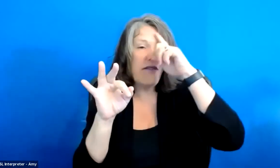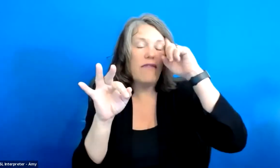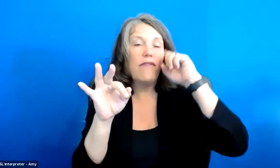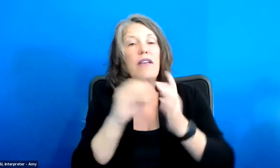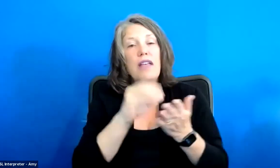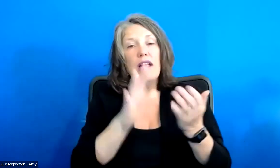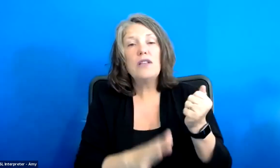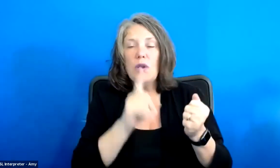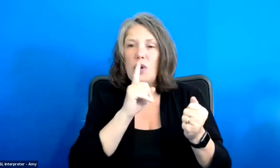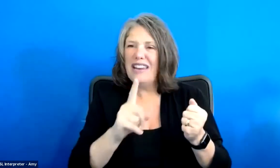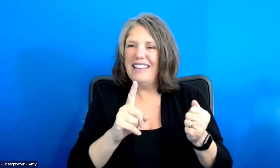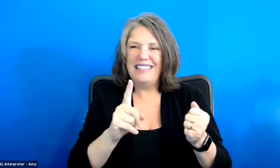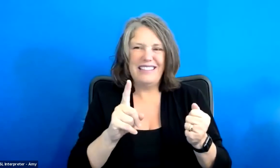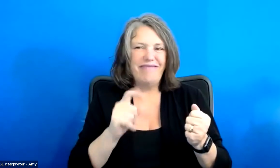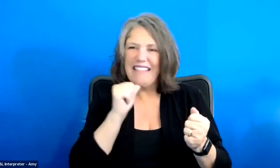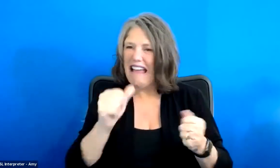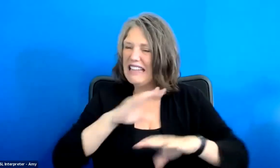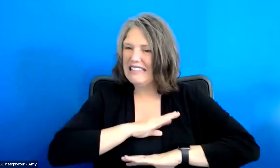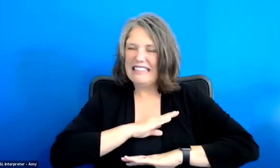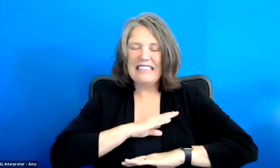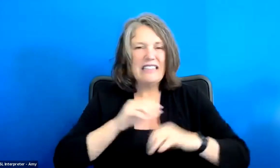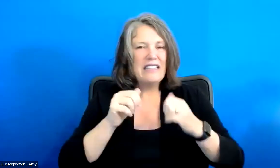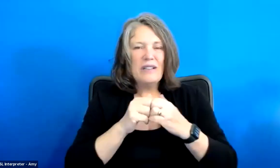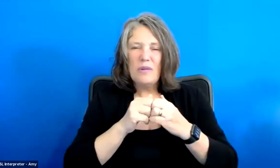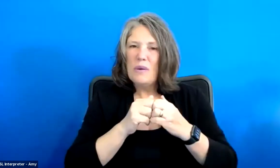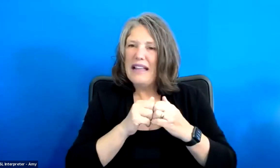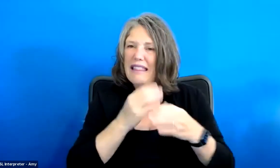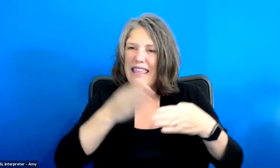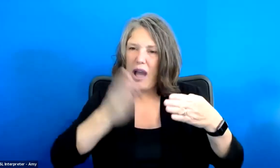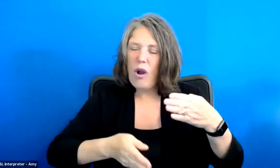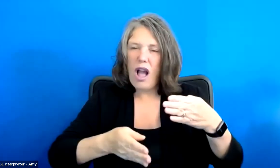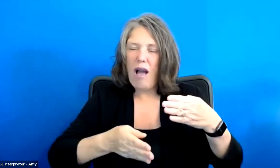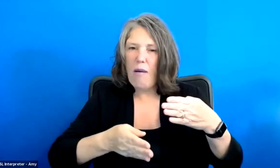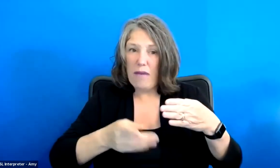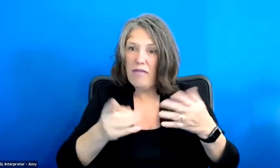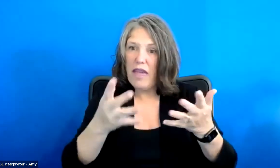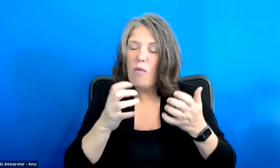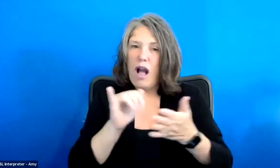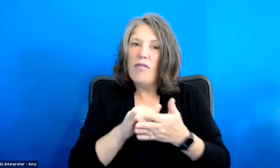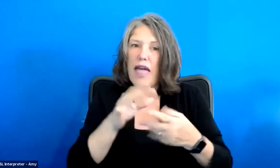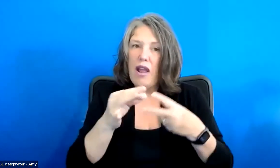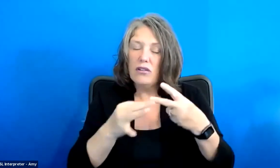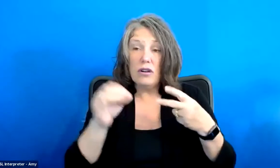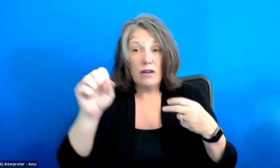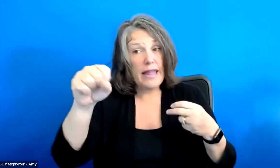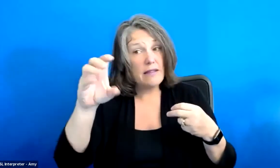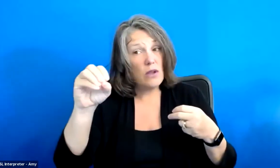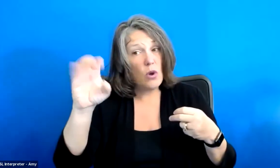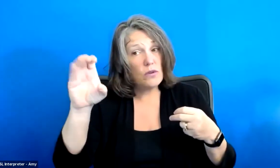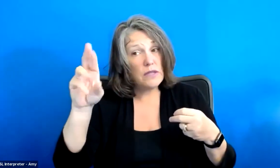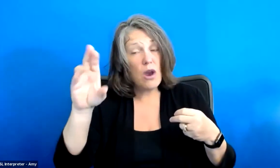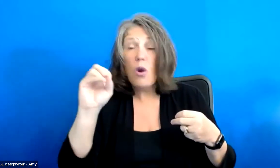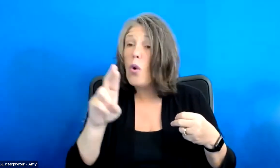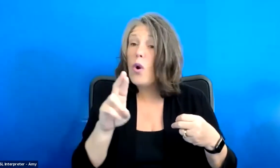student is dissatisfied with the outcome of college grievance procedures and they do want that alternative, yes, OCR,